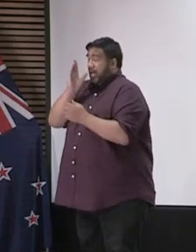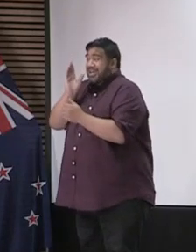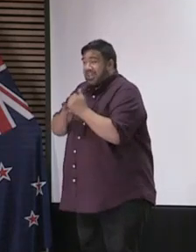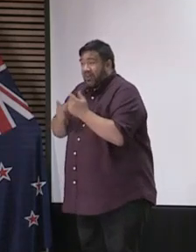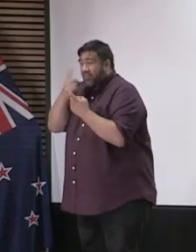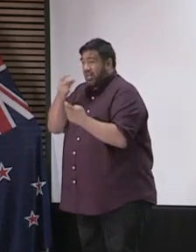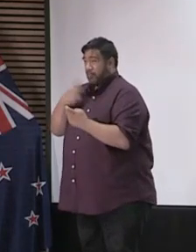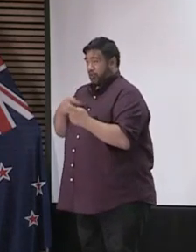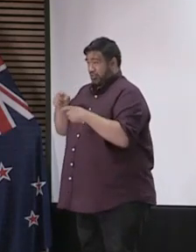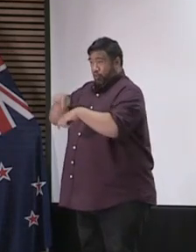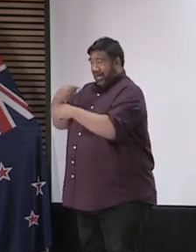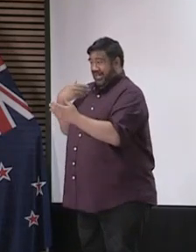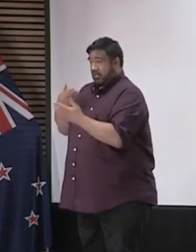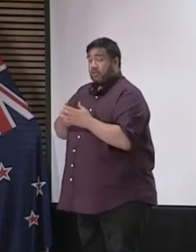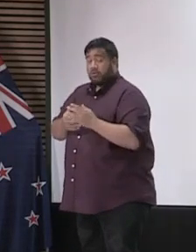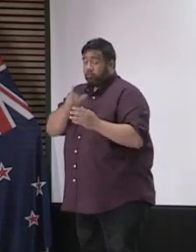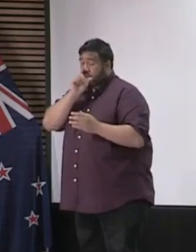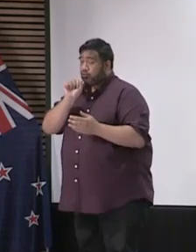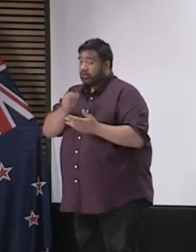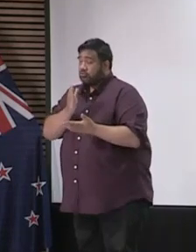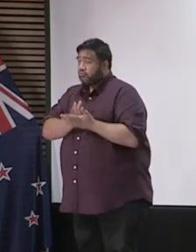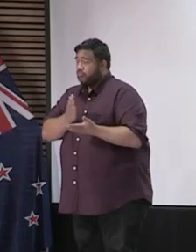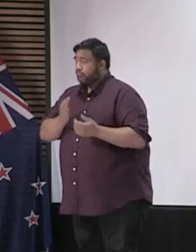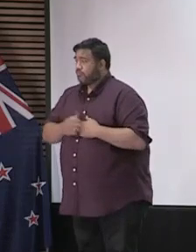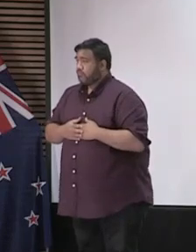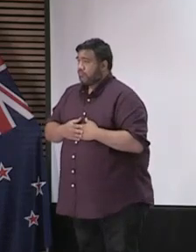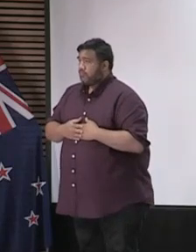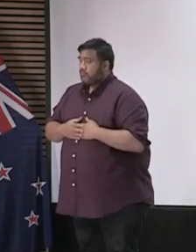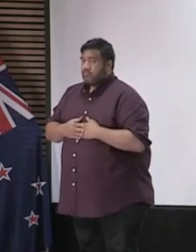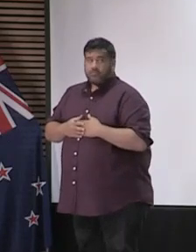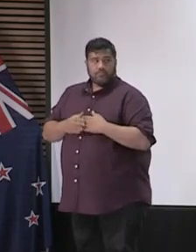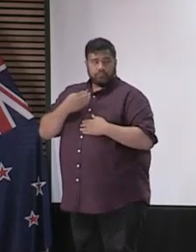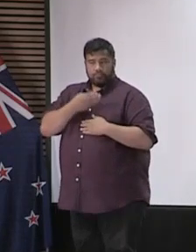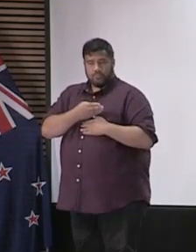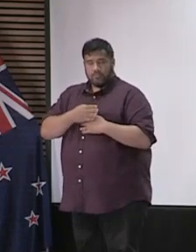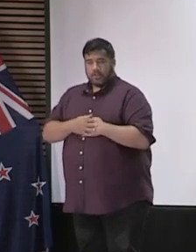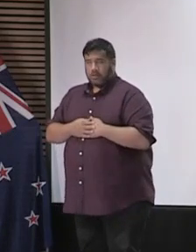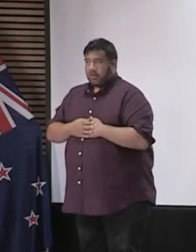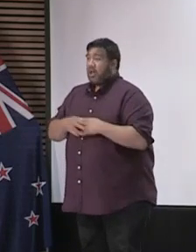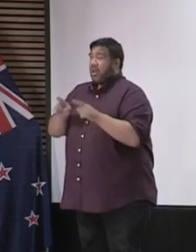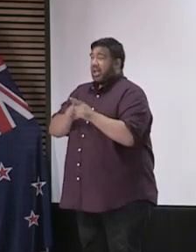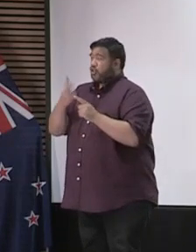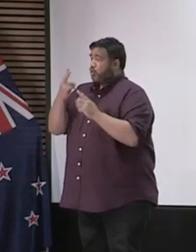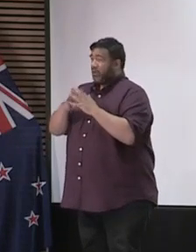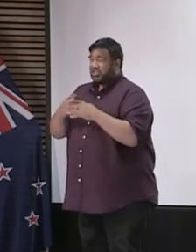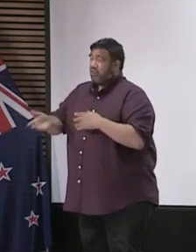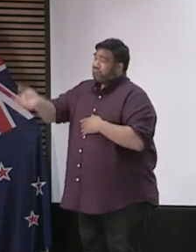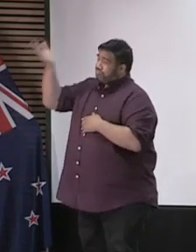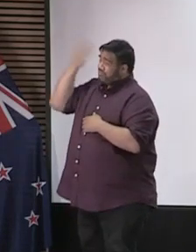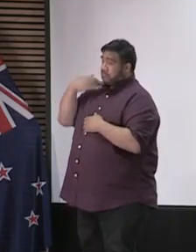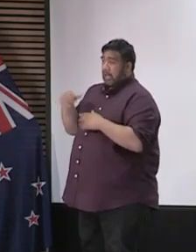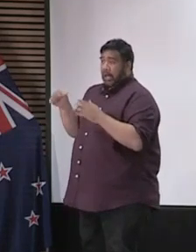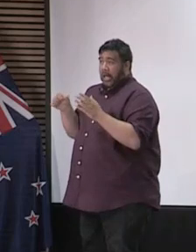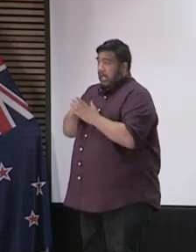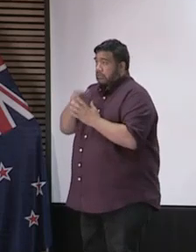But I think that it's a good point to make, differentiating for those cases that were, for instance, well over 2 weeks ago versus those that are in the last